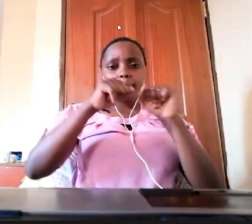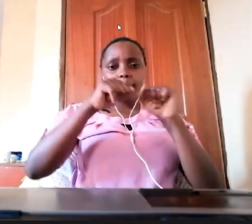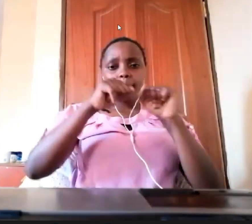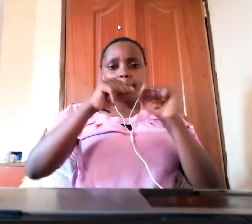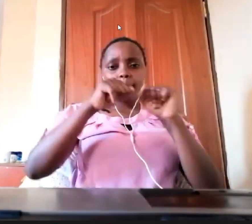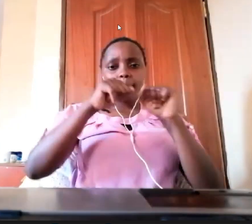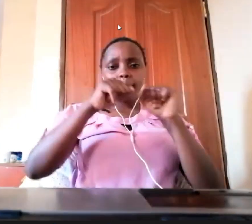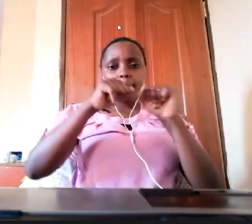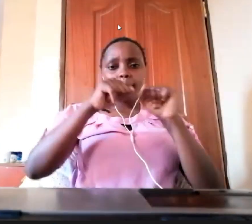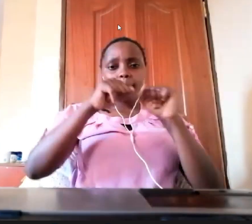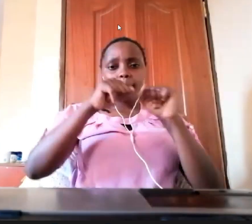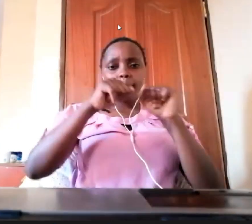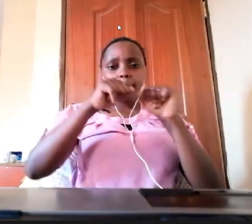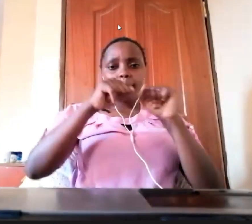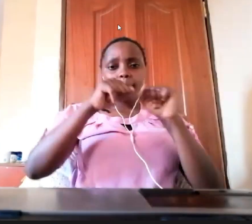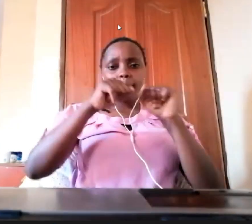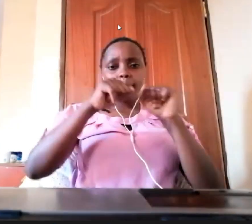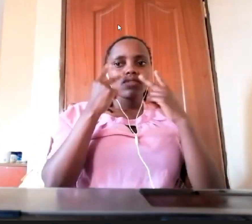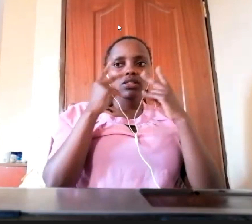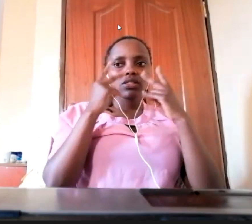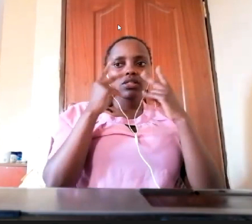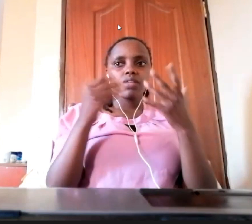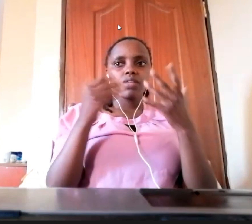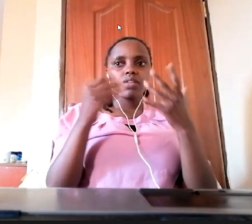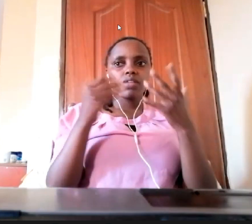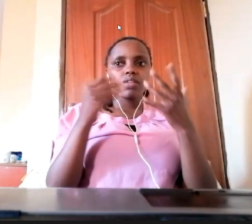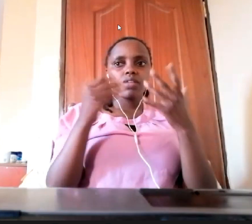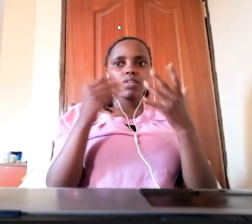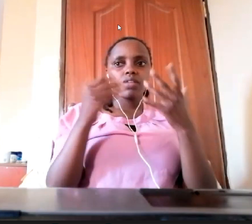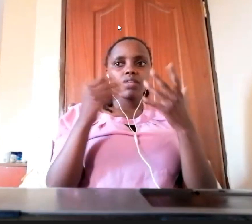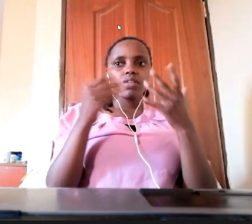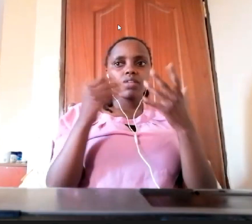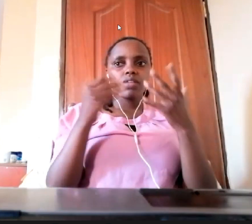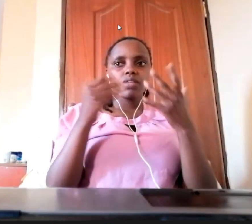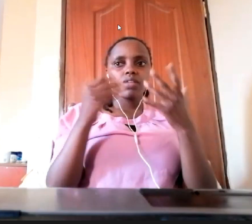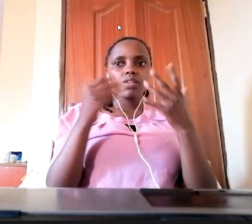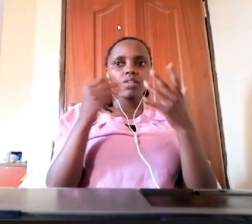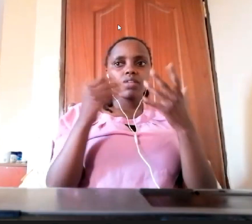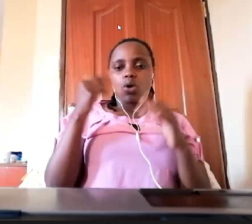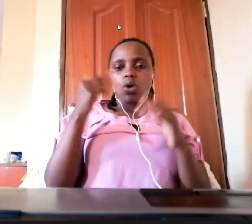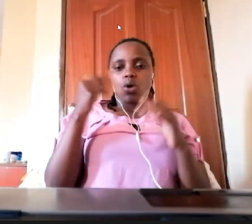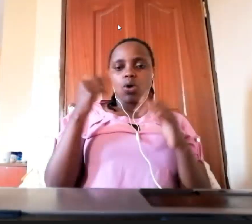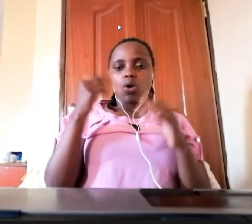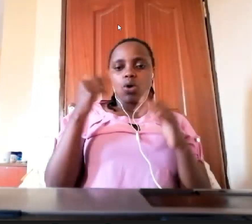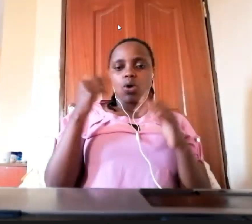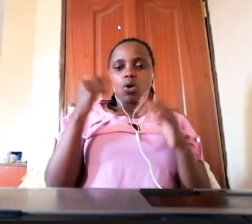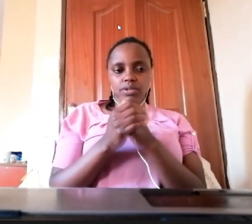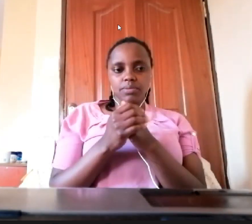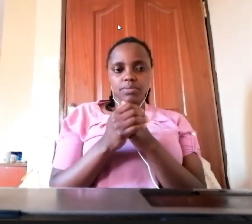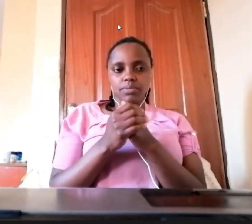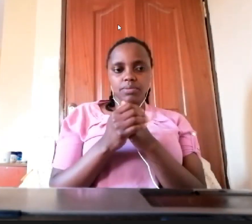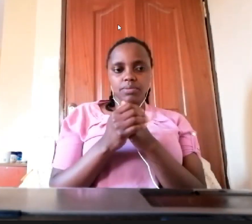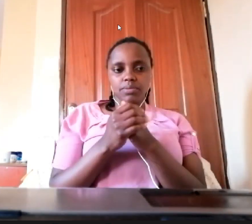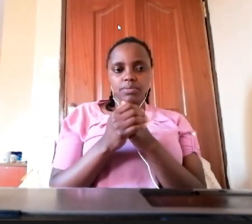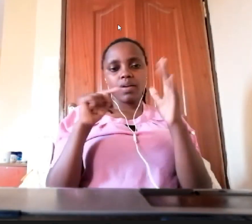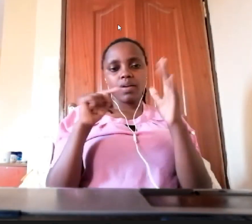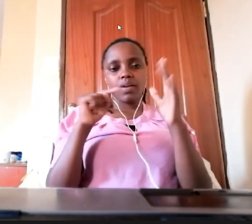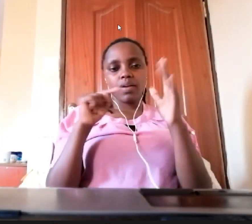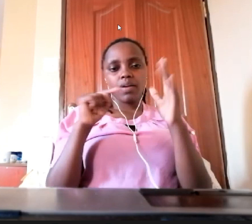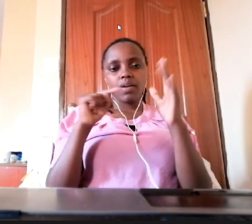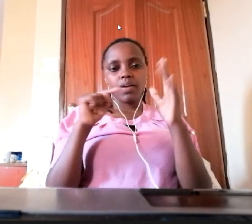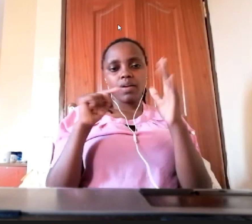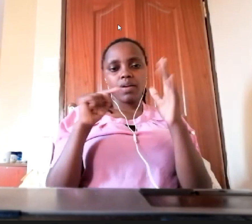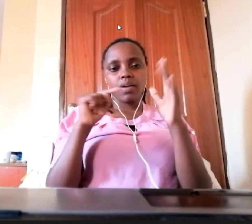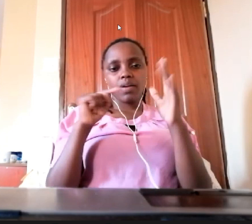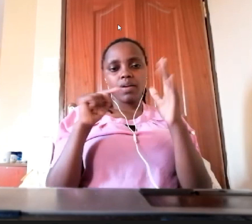CSO forum and civil society organizations that attended this session. The second point is the one that I